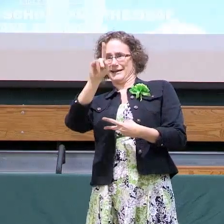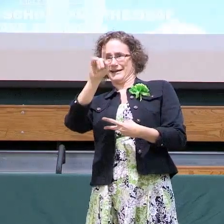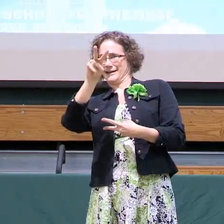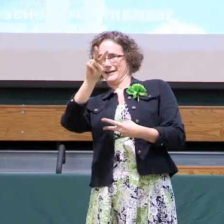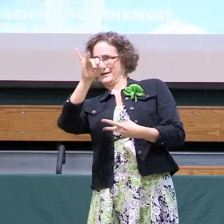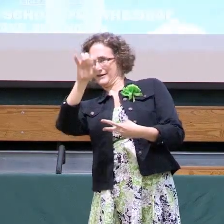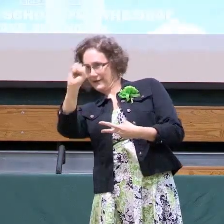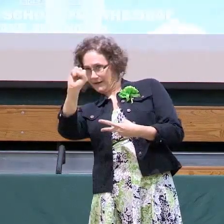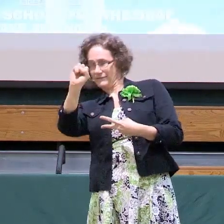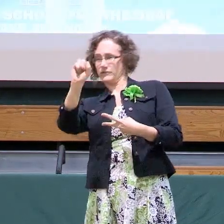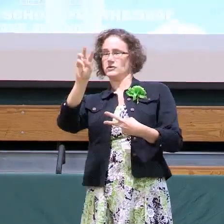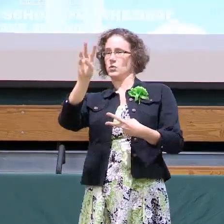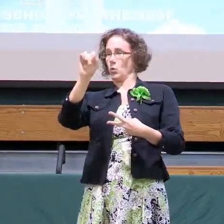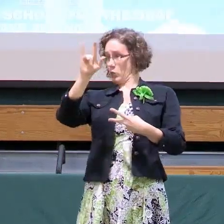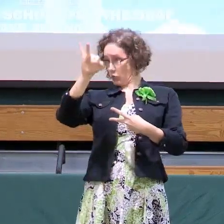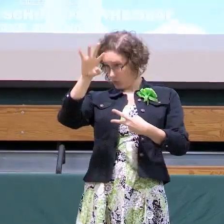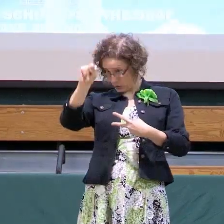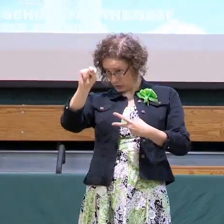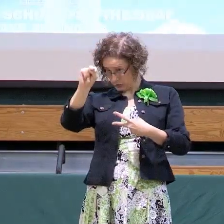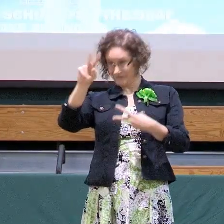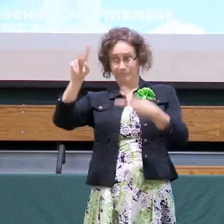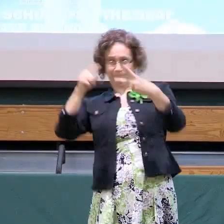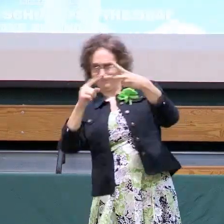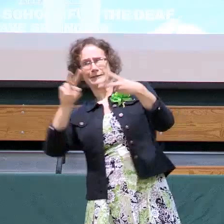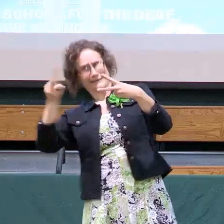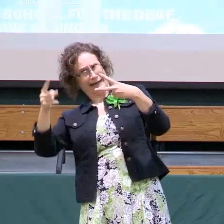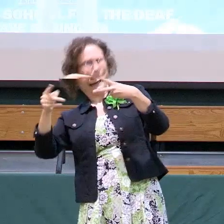the valedictorian, Zacchaeus Walton,